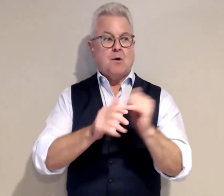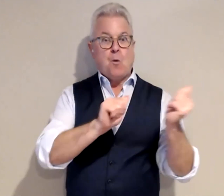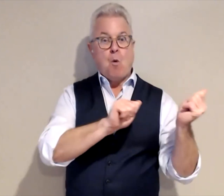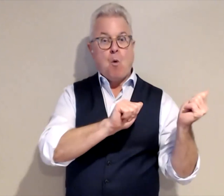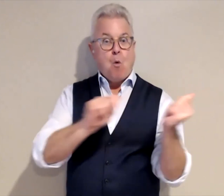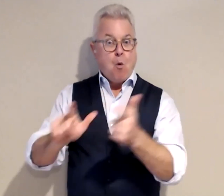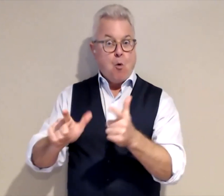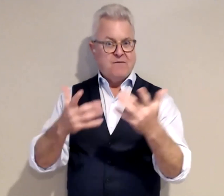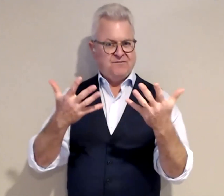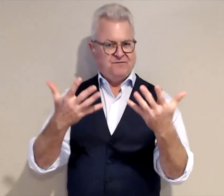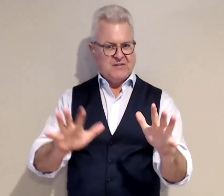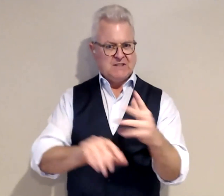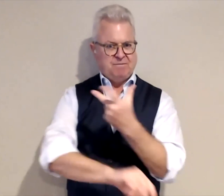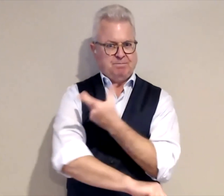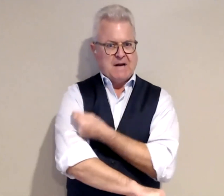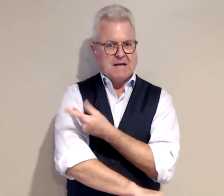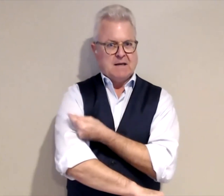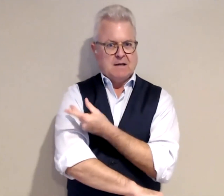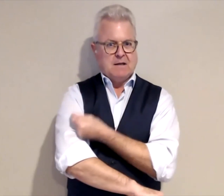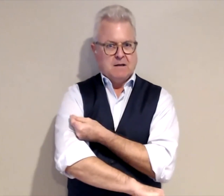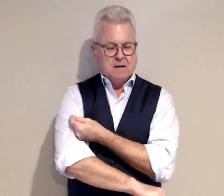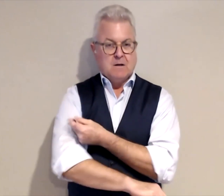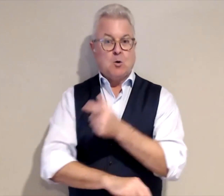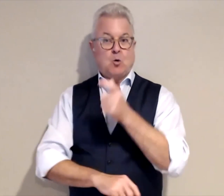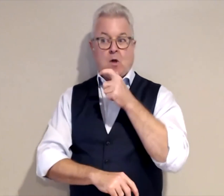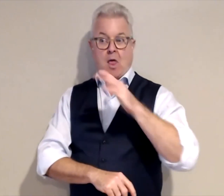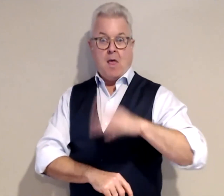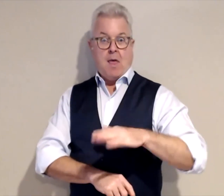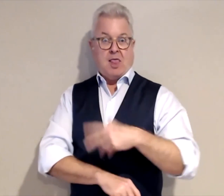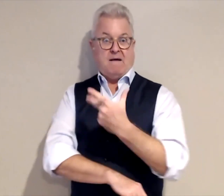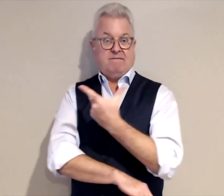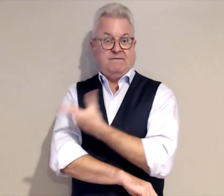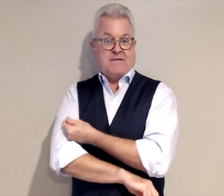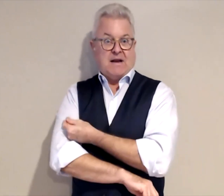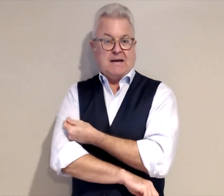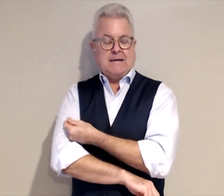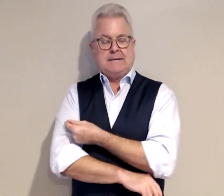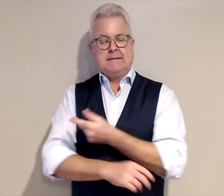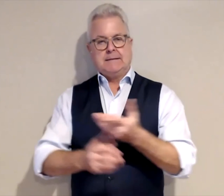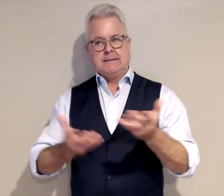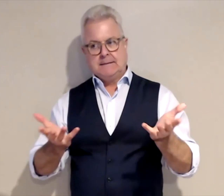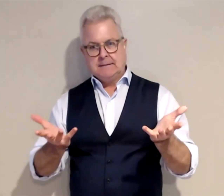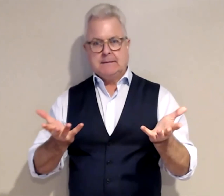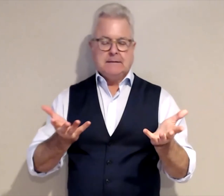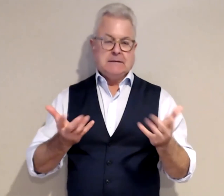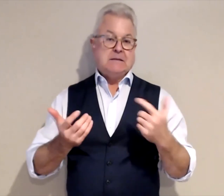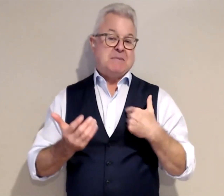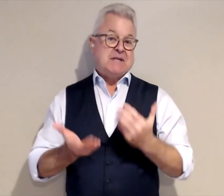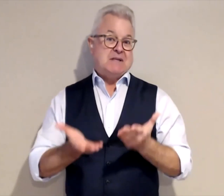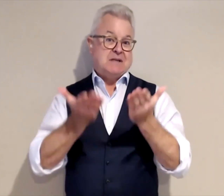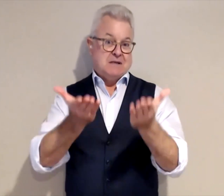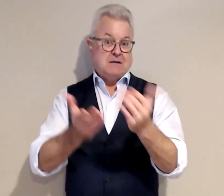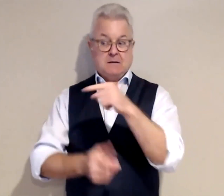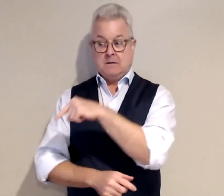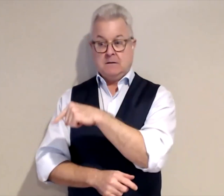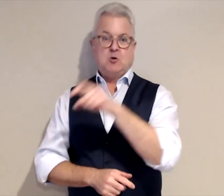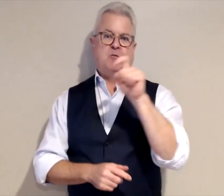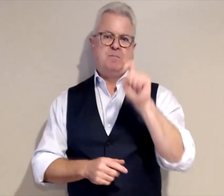but please make sure that all of your participants and guests have been vaccinated. If